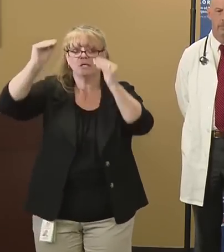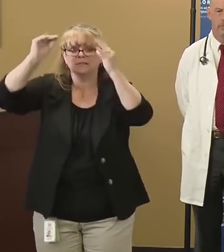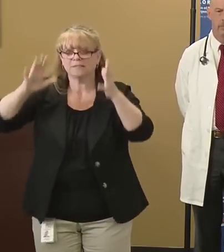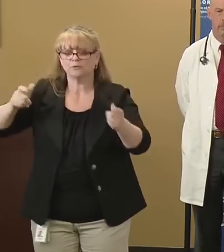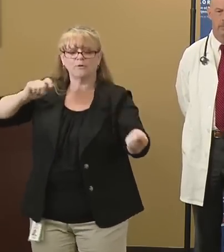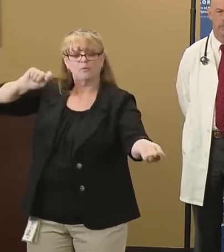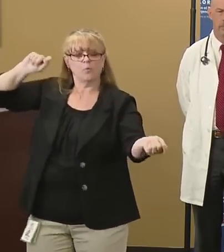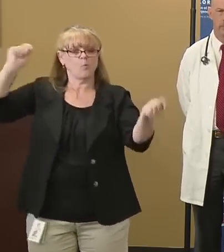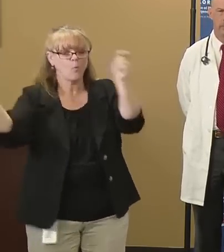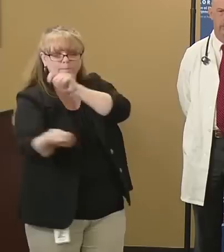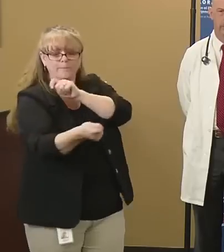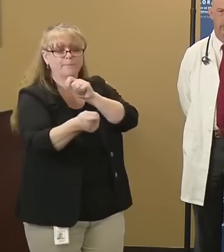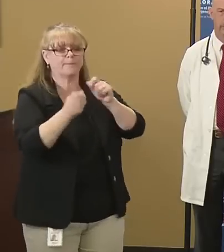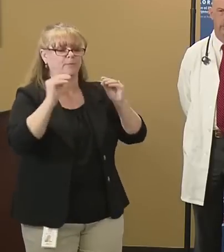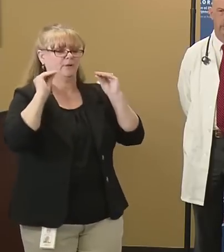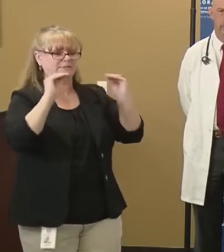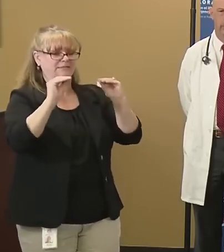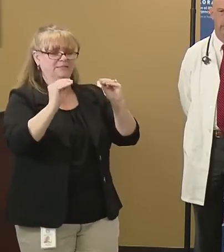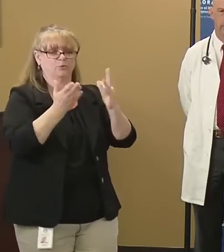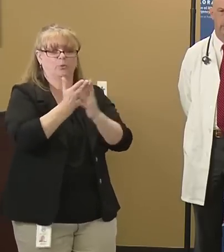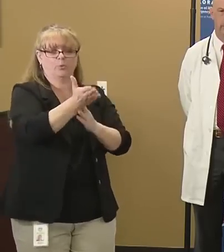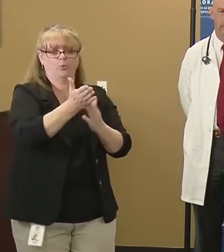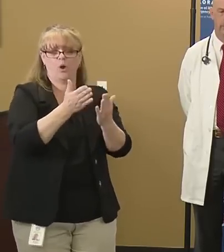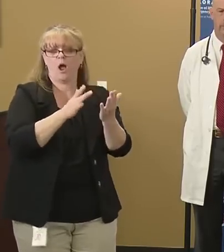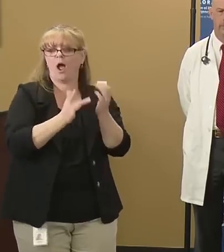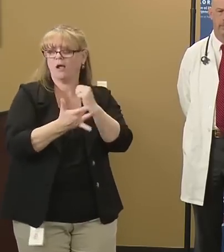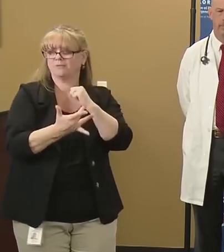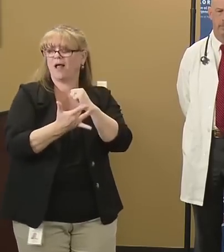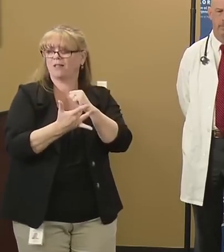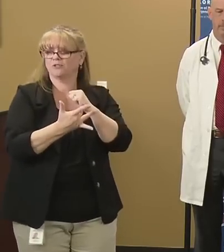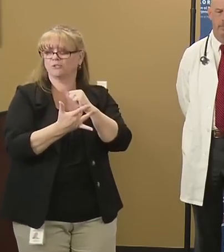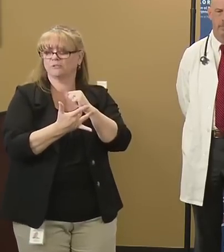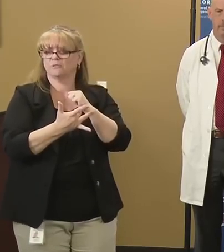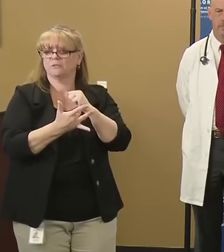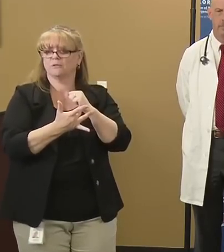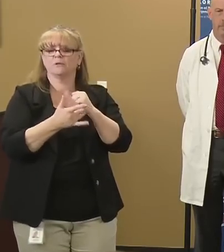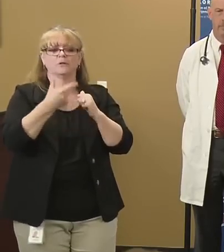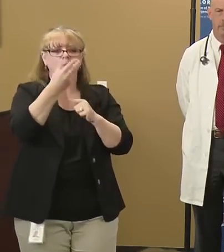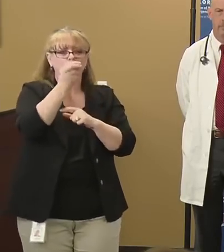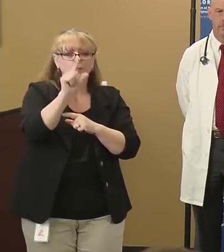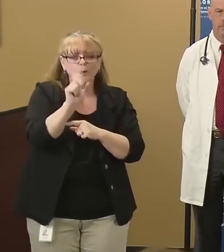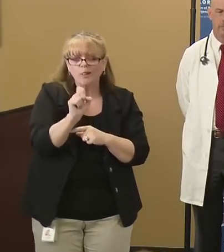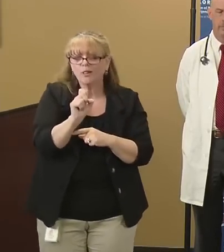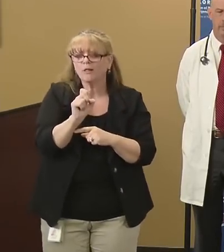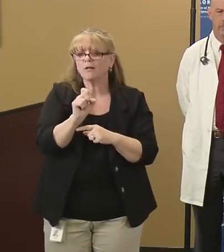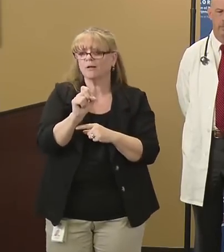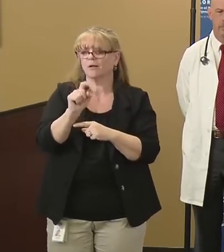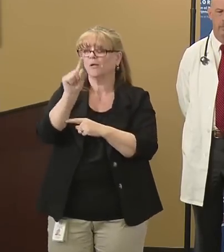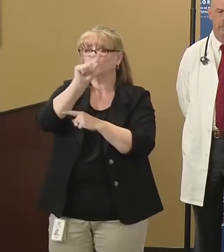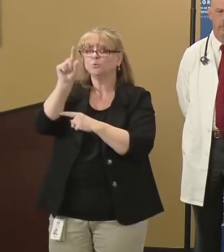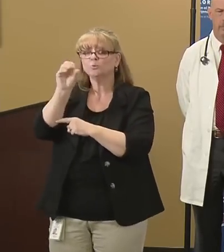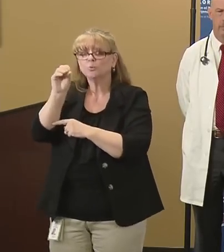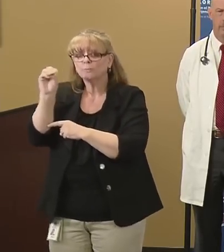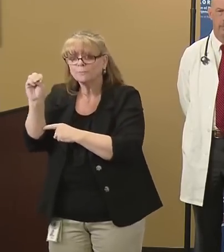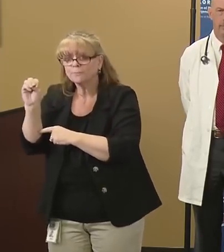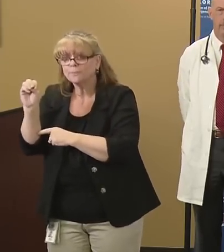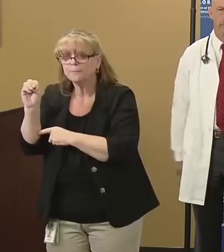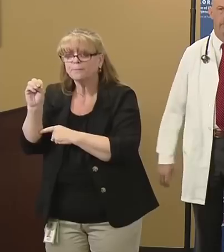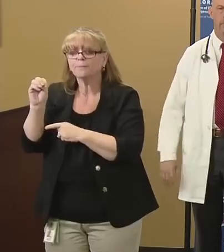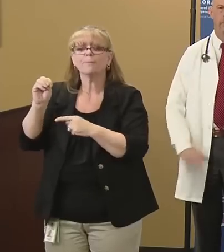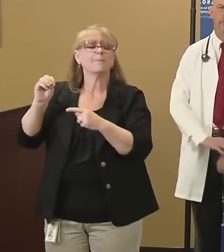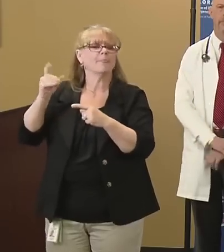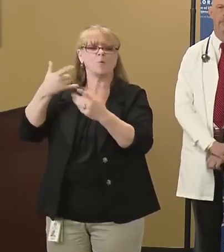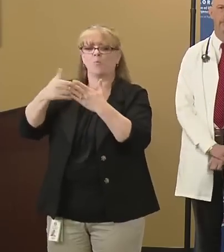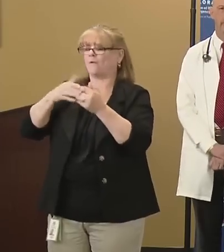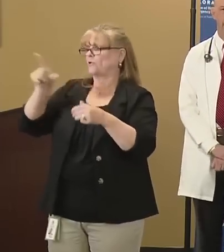to learn the new technology, whether it's Google Chat or Zoom or whatever your district is using. But many districts are back at